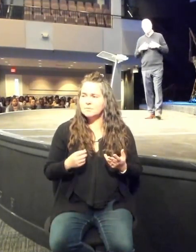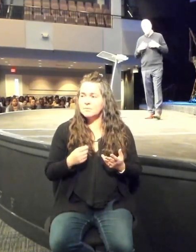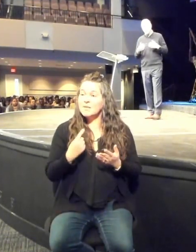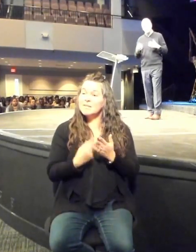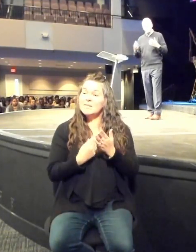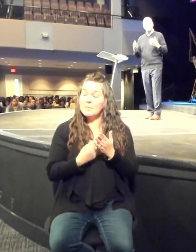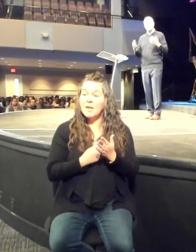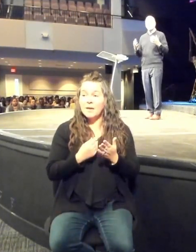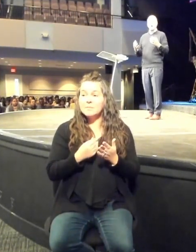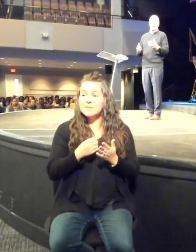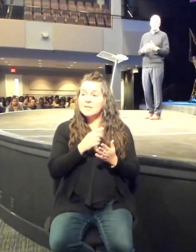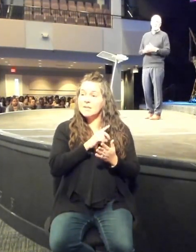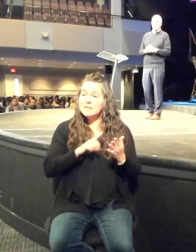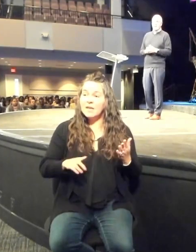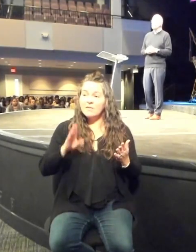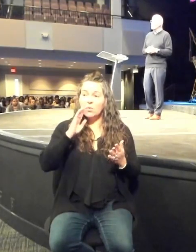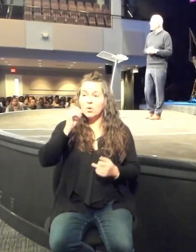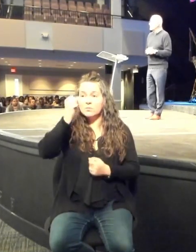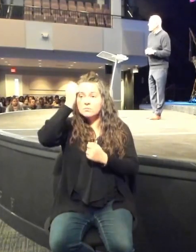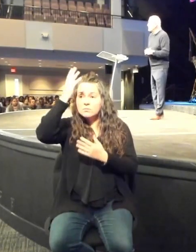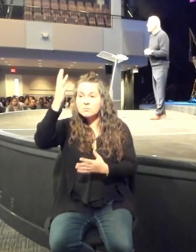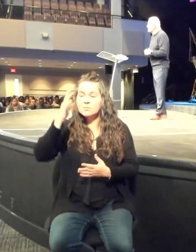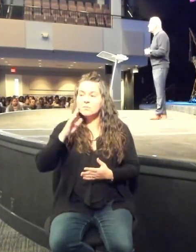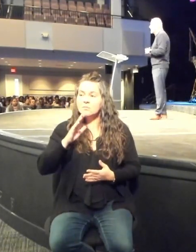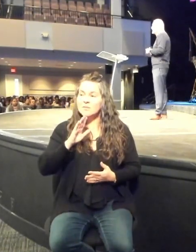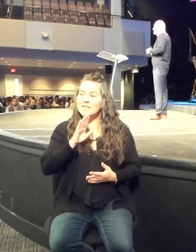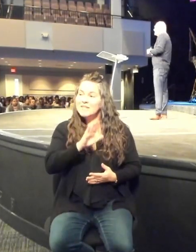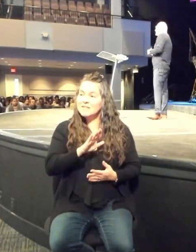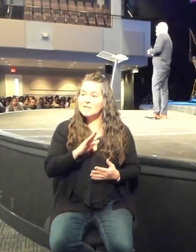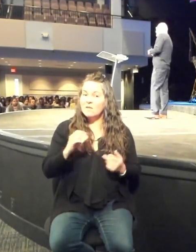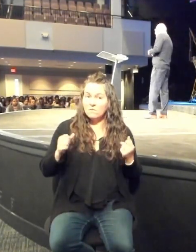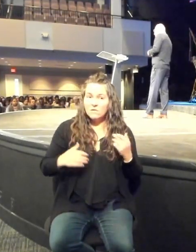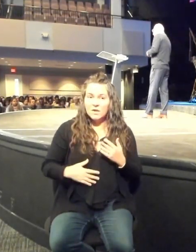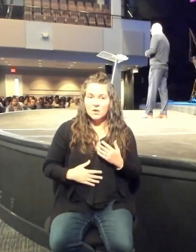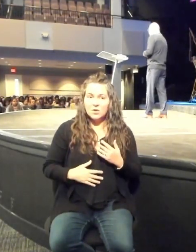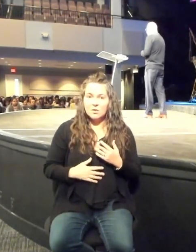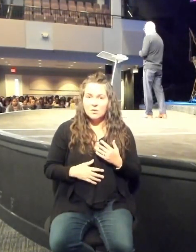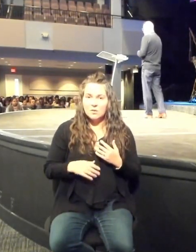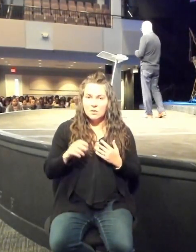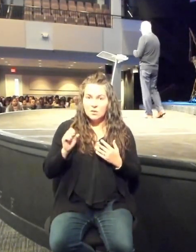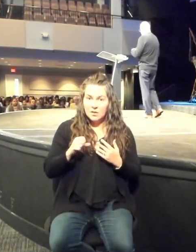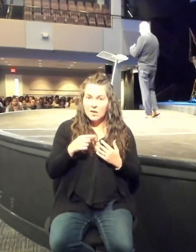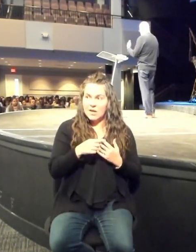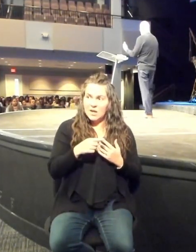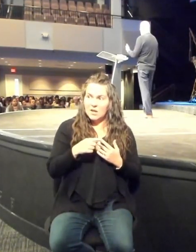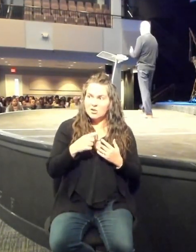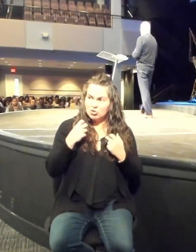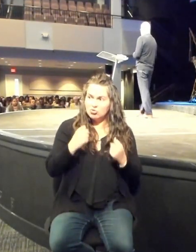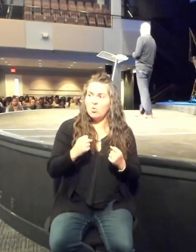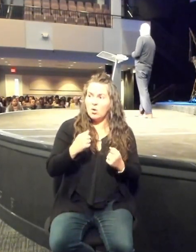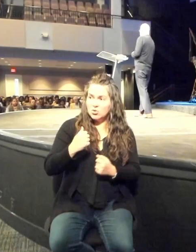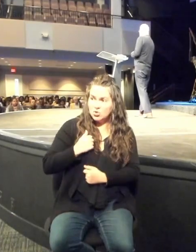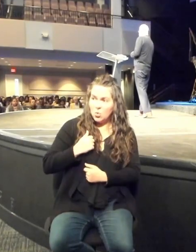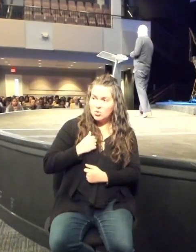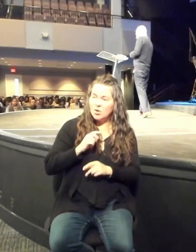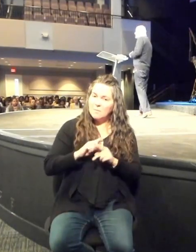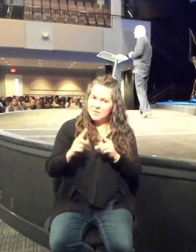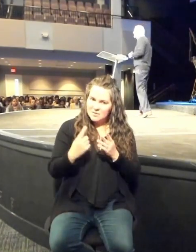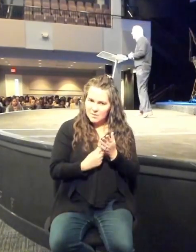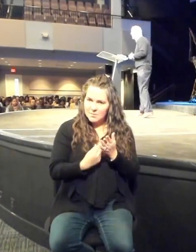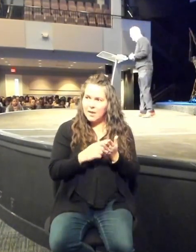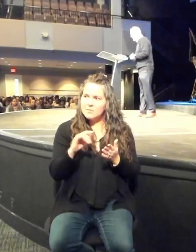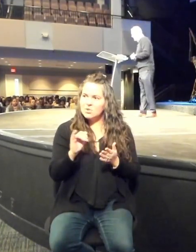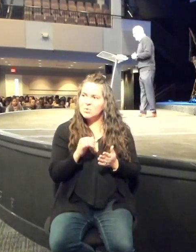his fear to God. Yes, David, this mighty warrior. There were times in his life when he too